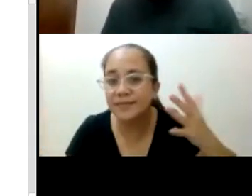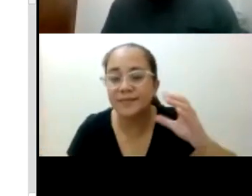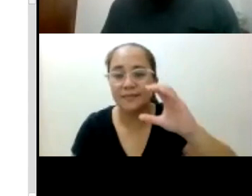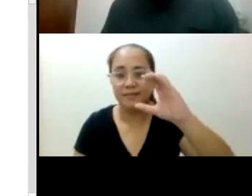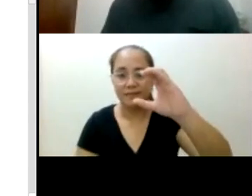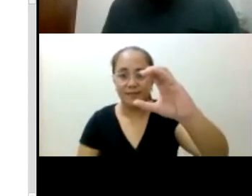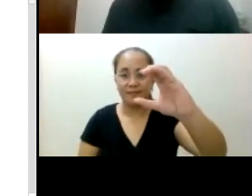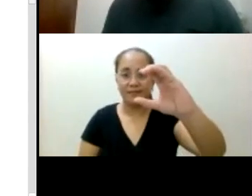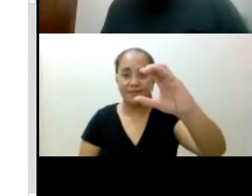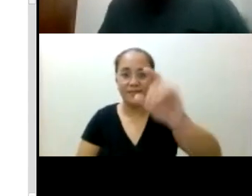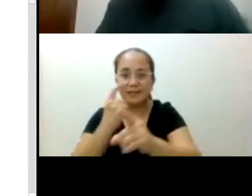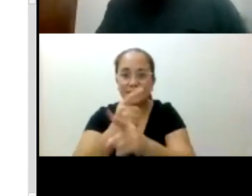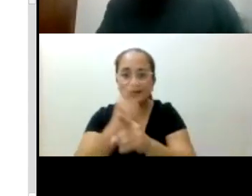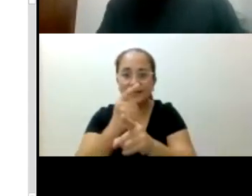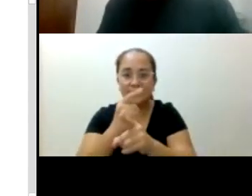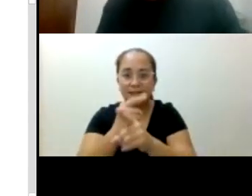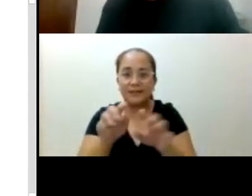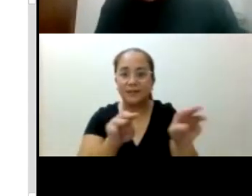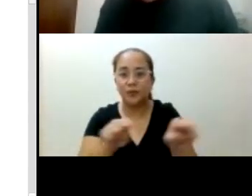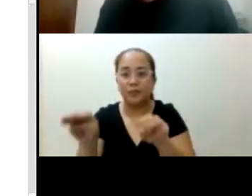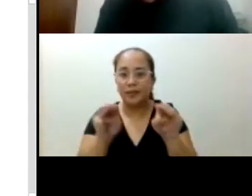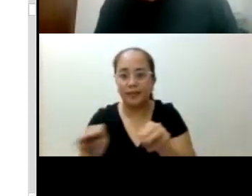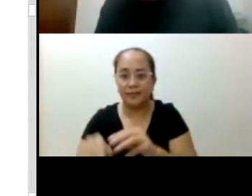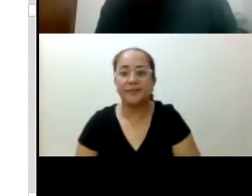yes, correct, movement.